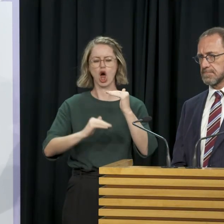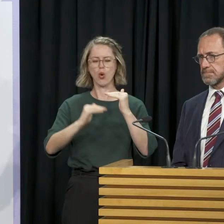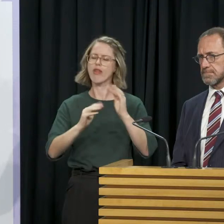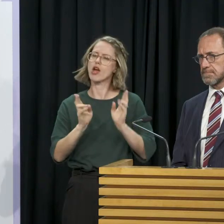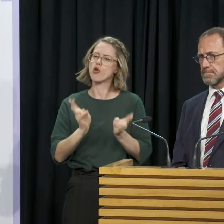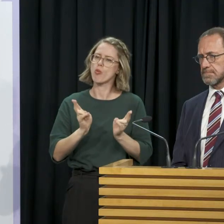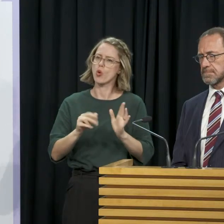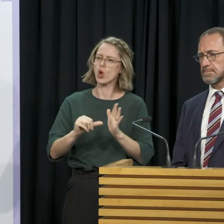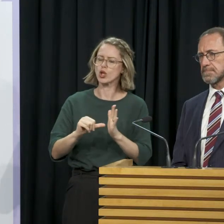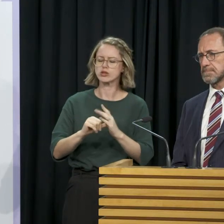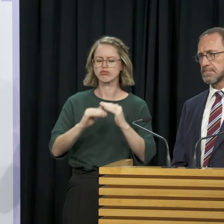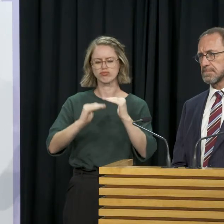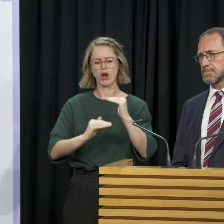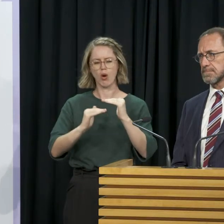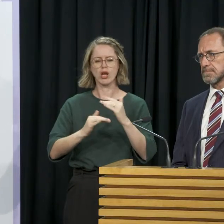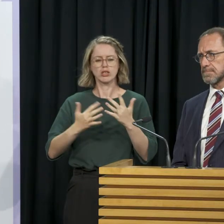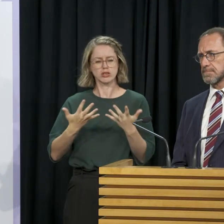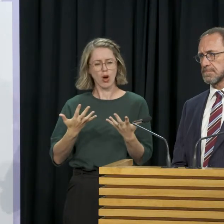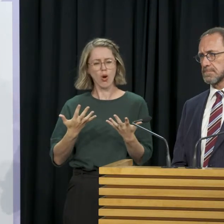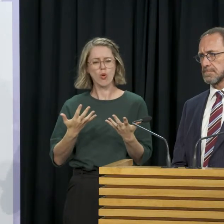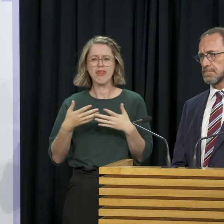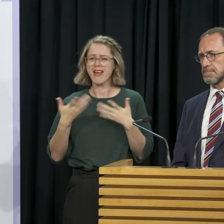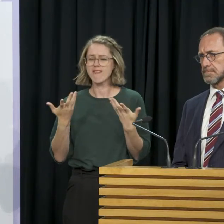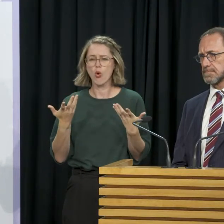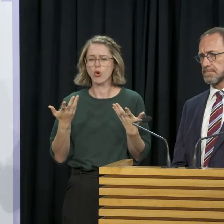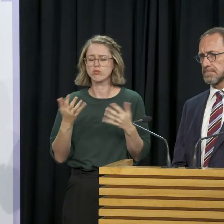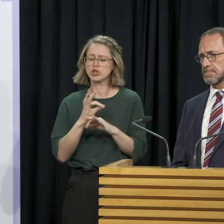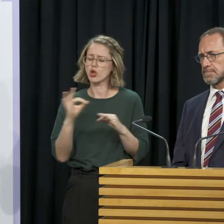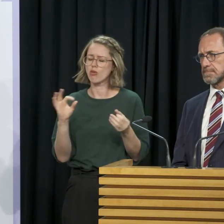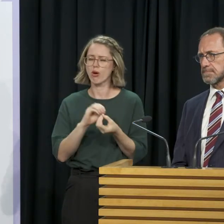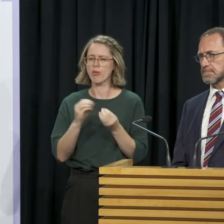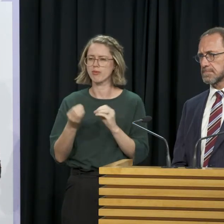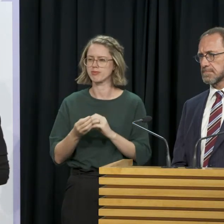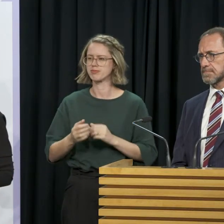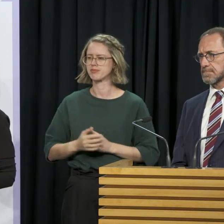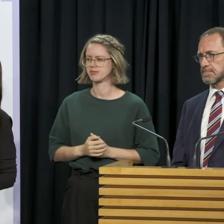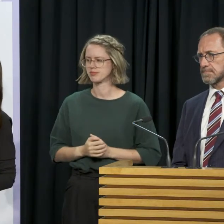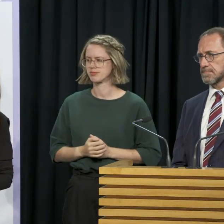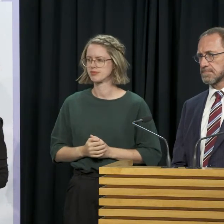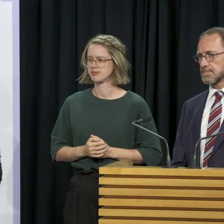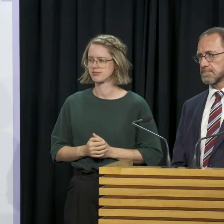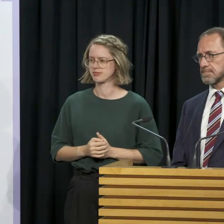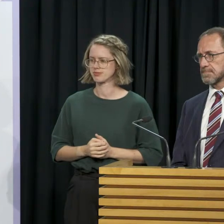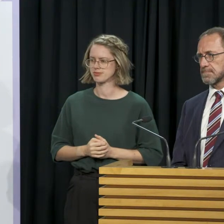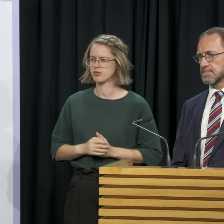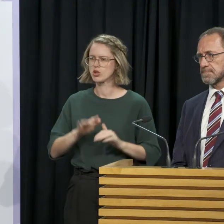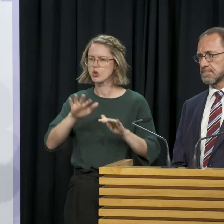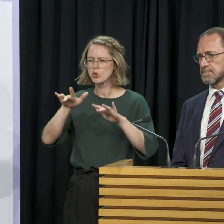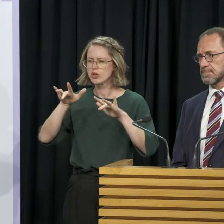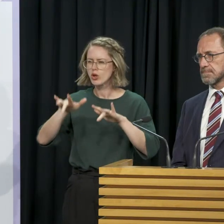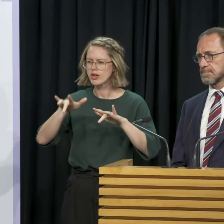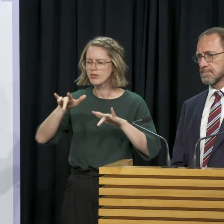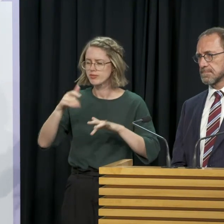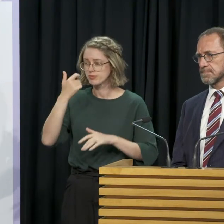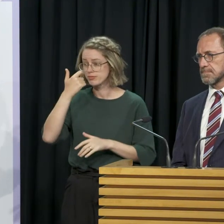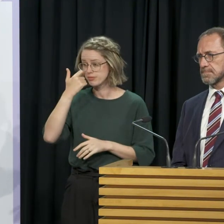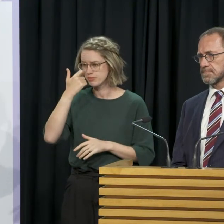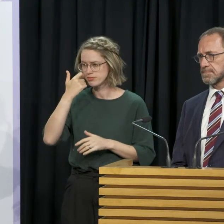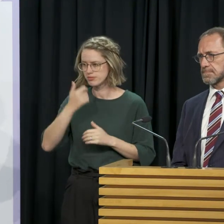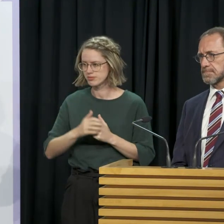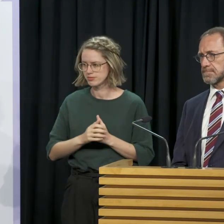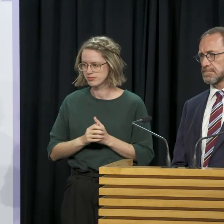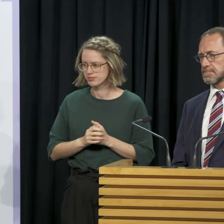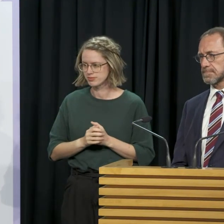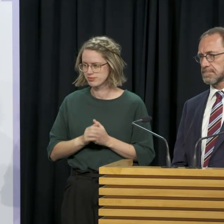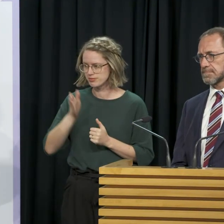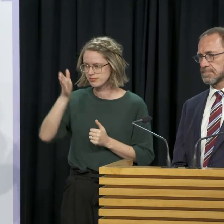terms of the rent, and therefore, from their perspective, doesn't present a problem. Yeah, who have I not? Have I given the Herald? Yeah.